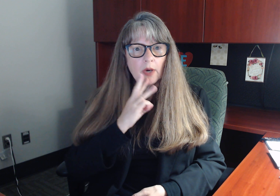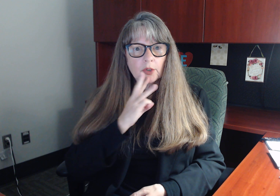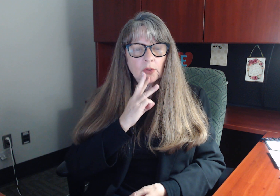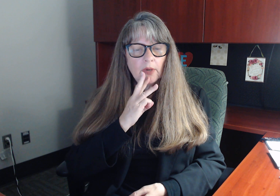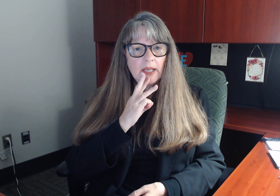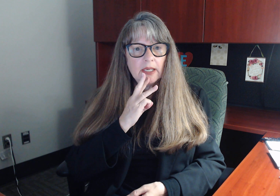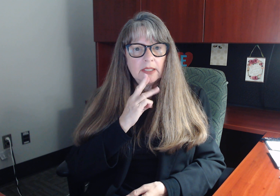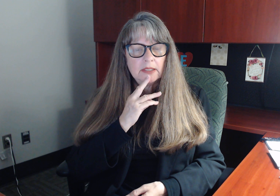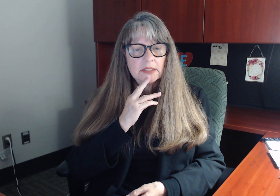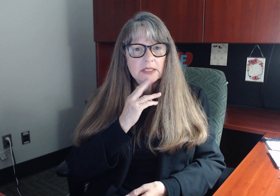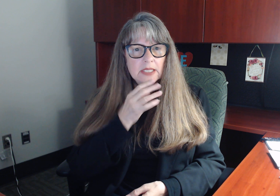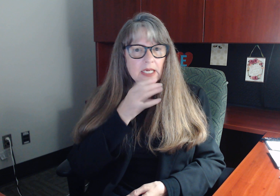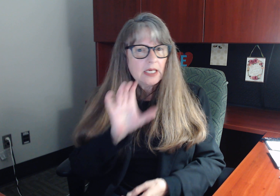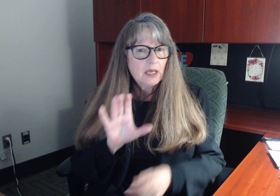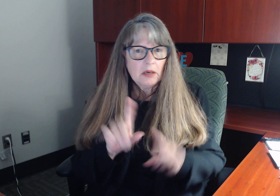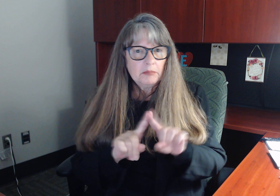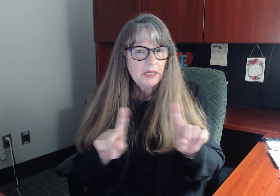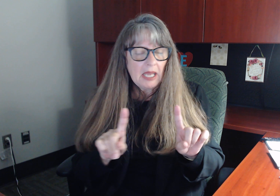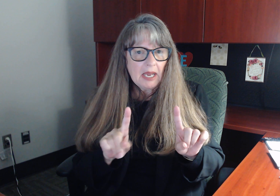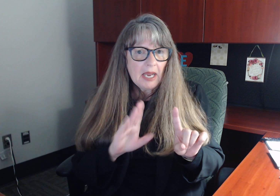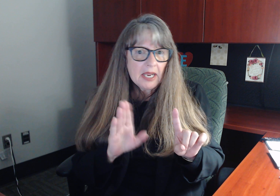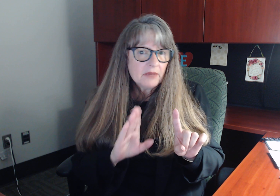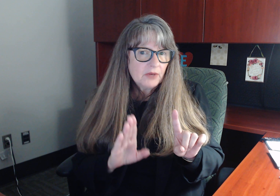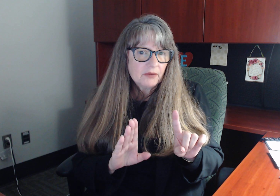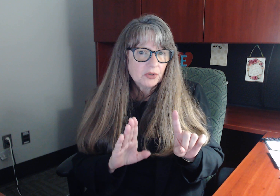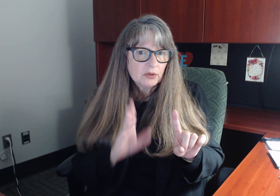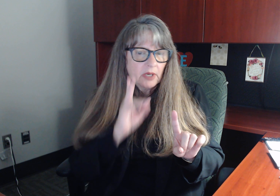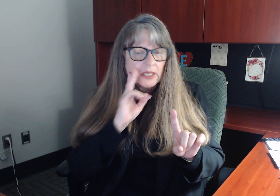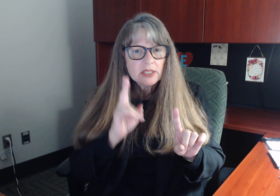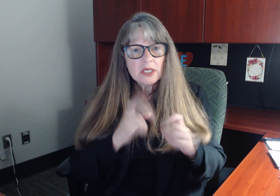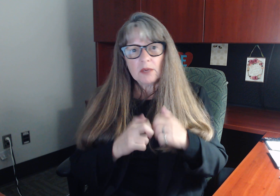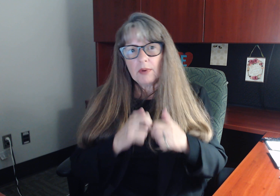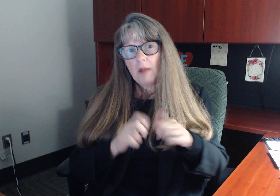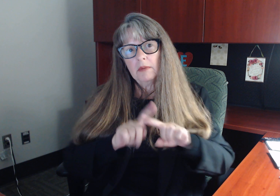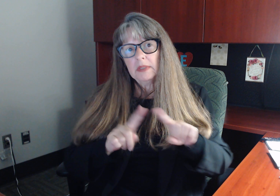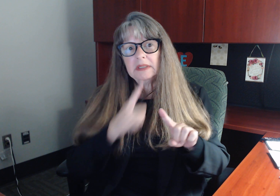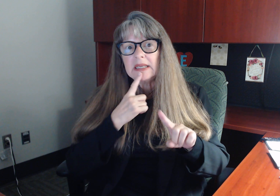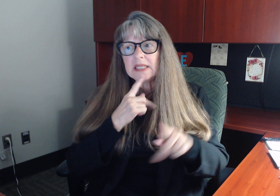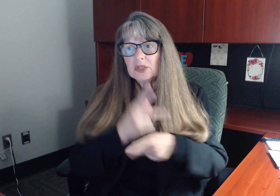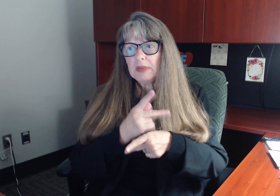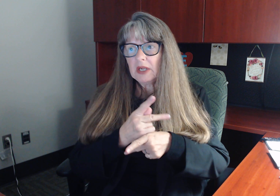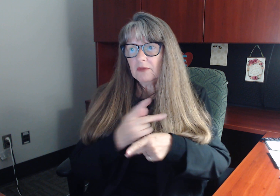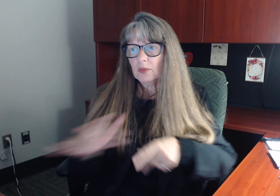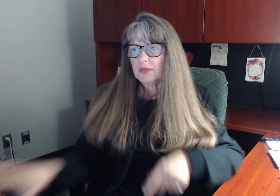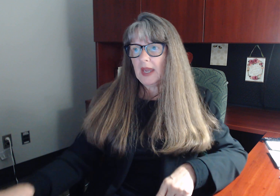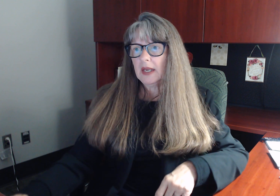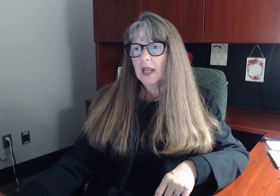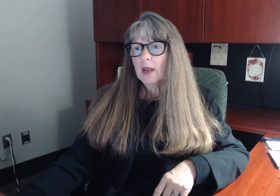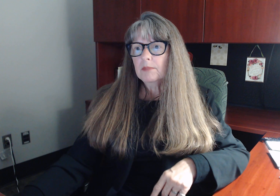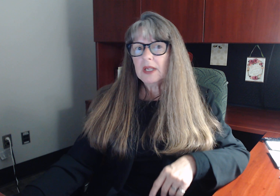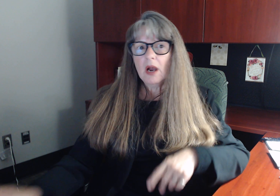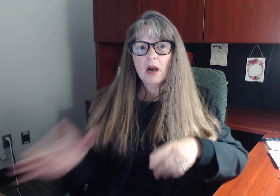water and to heat it up, but I have never seen a problem. But they said to be careful with that,